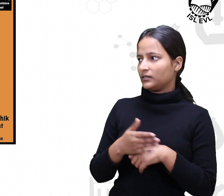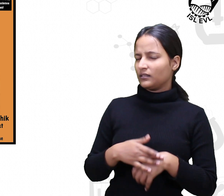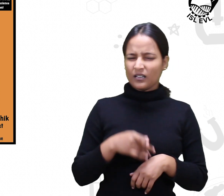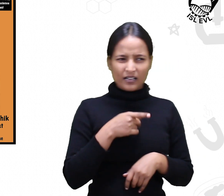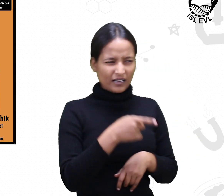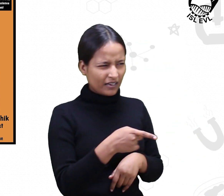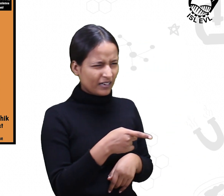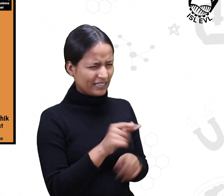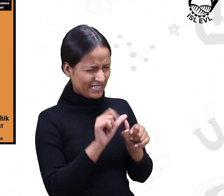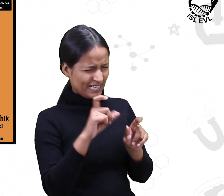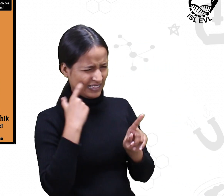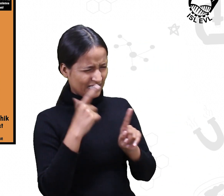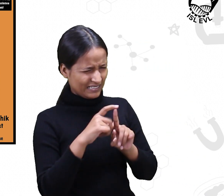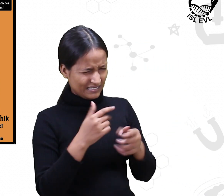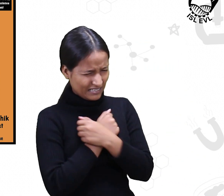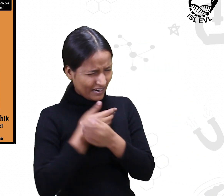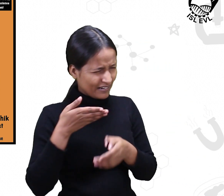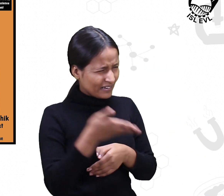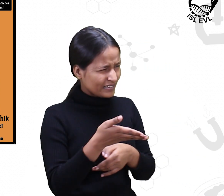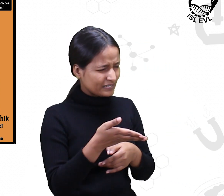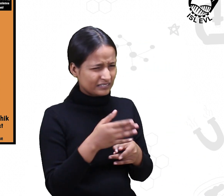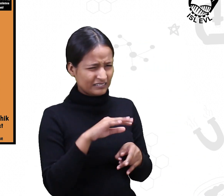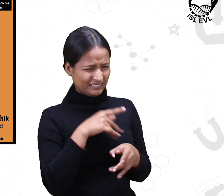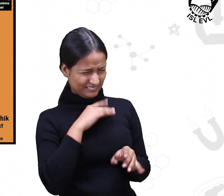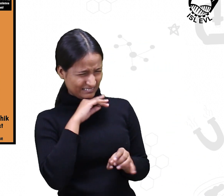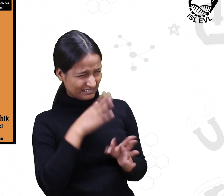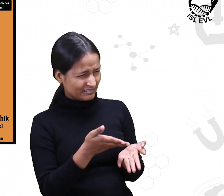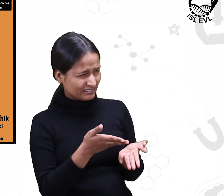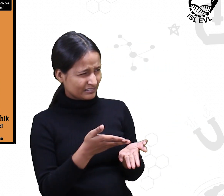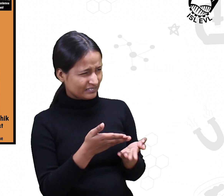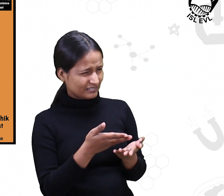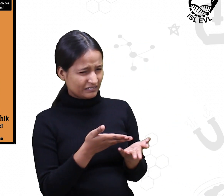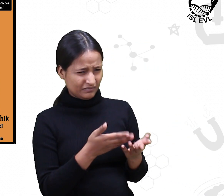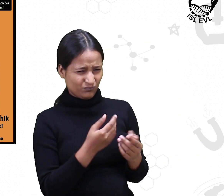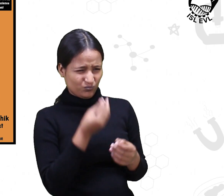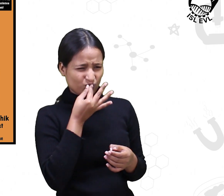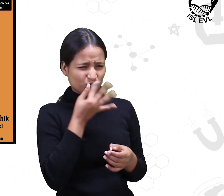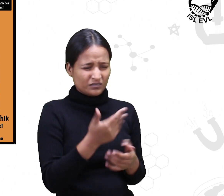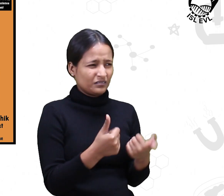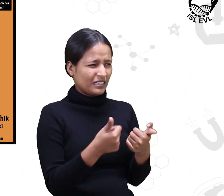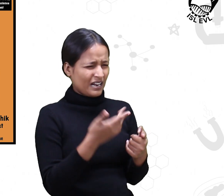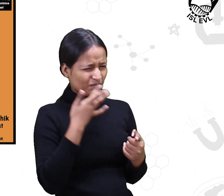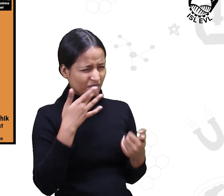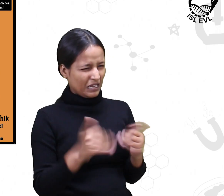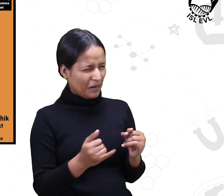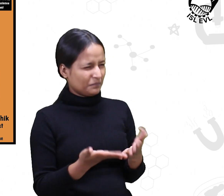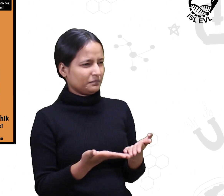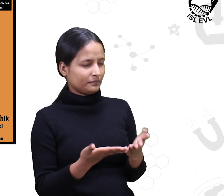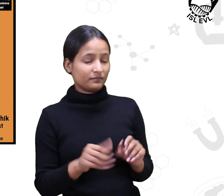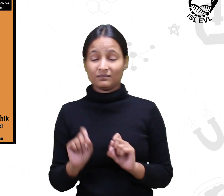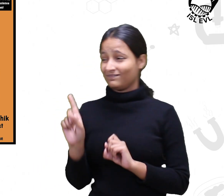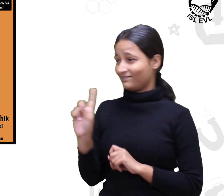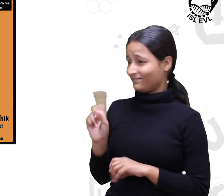delicious. They are to these acid-loving microbes. After digesting acids, these acid-loving microbes